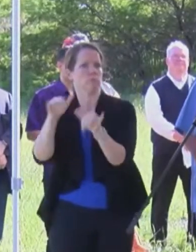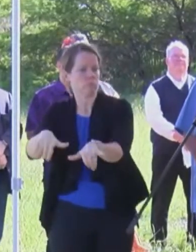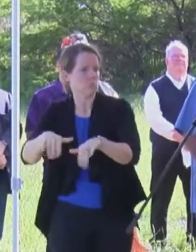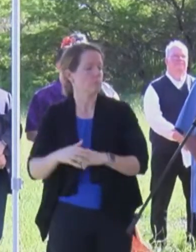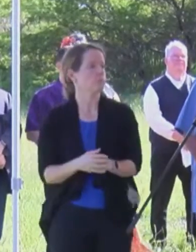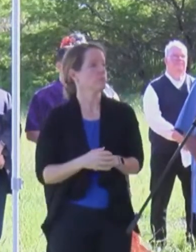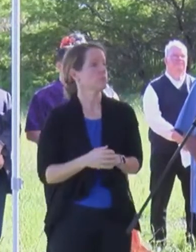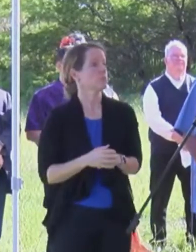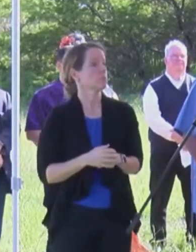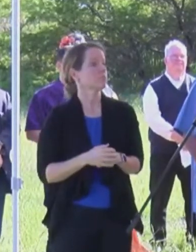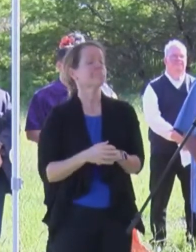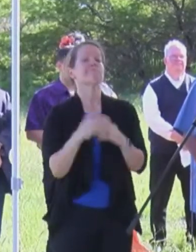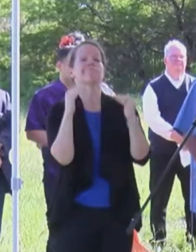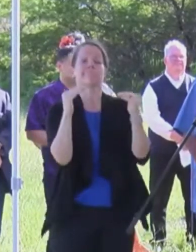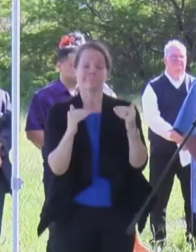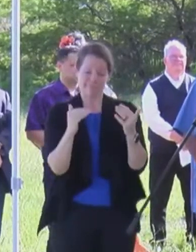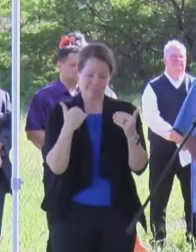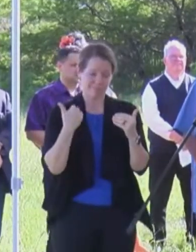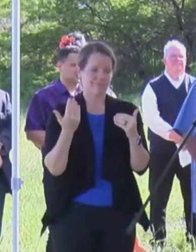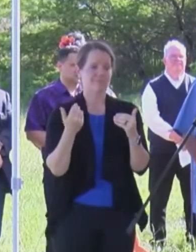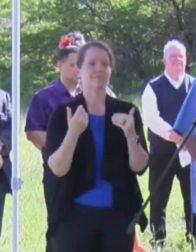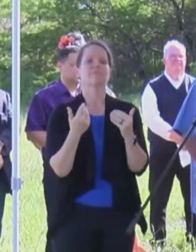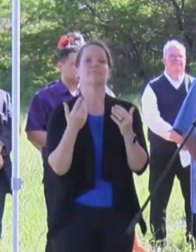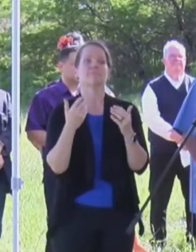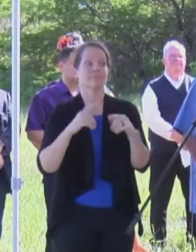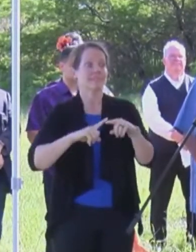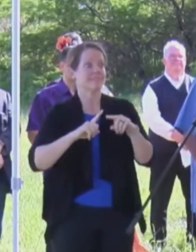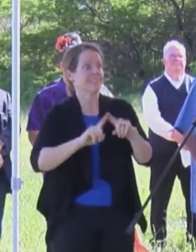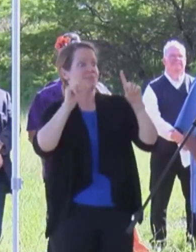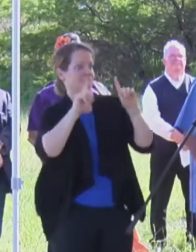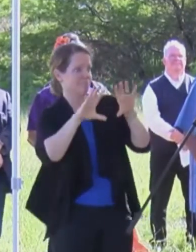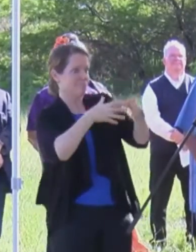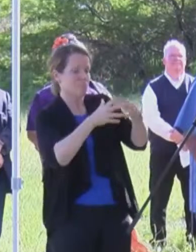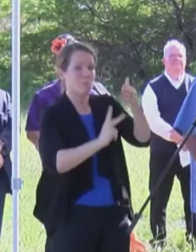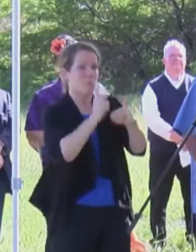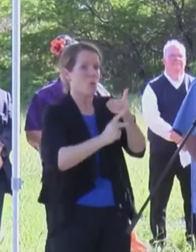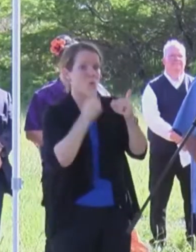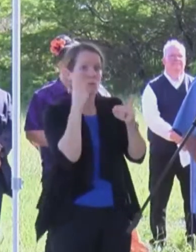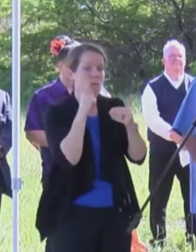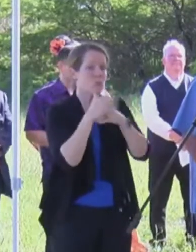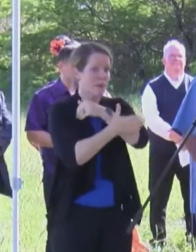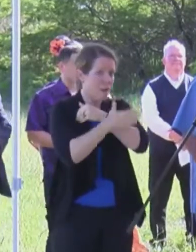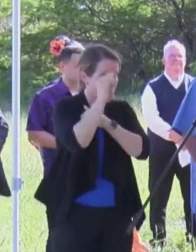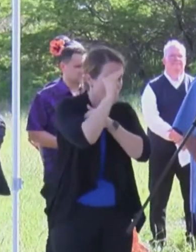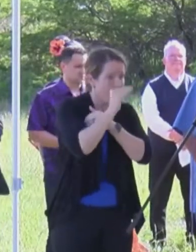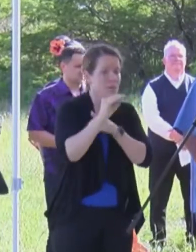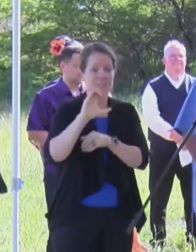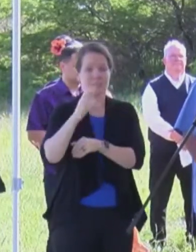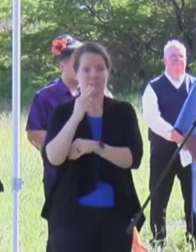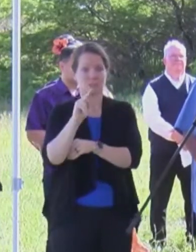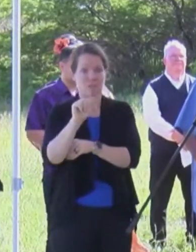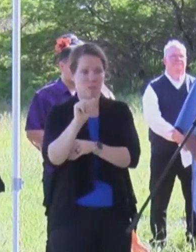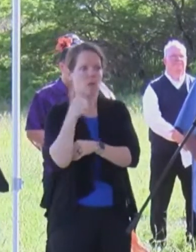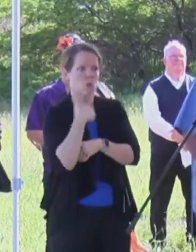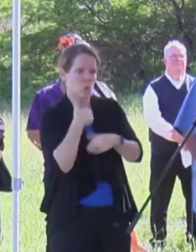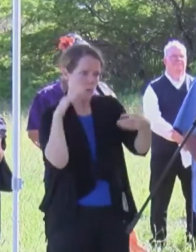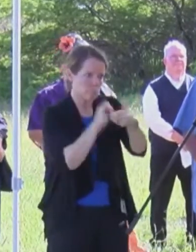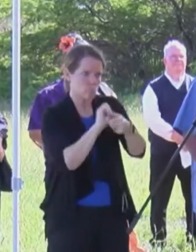about. Again, another pilot program that is being launched both by the county as well as CNHA that we think has huge promise for